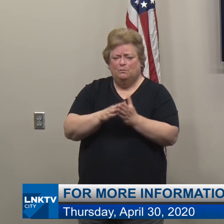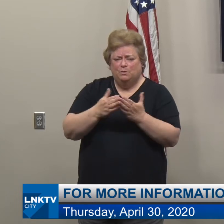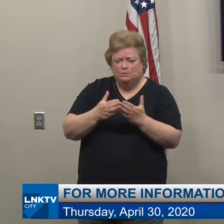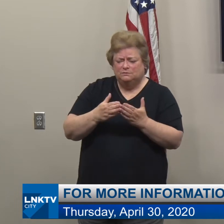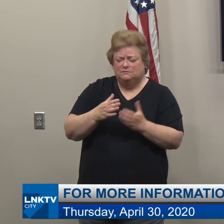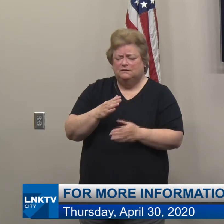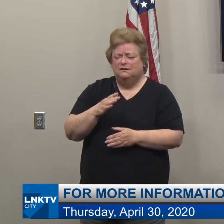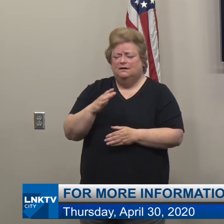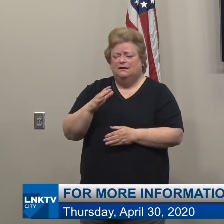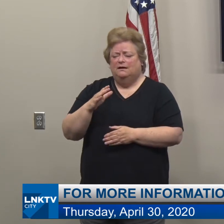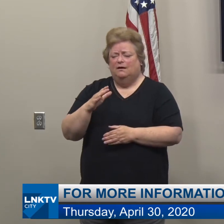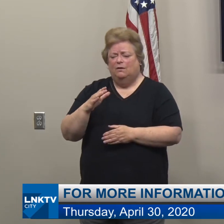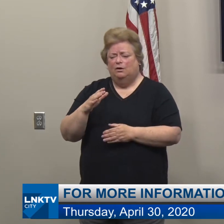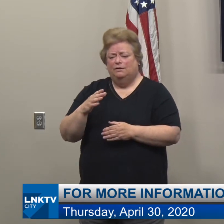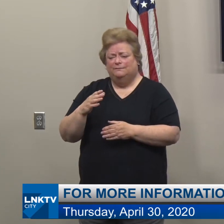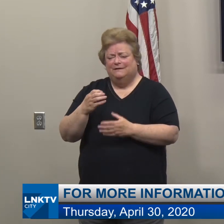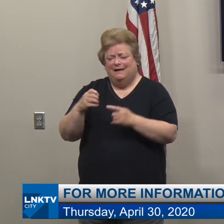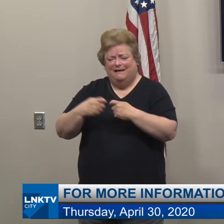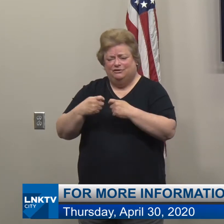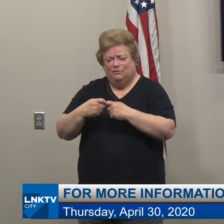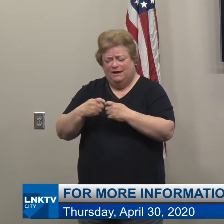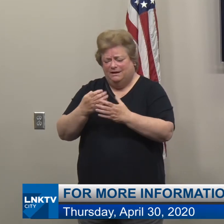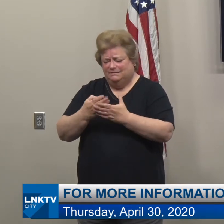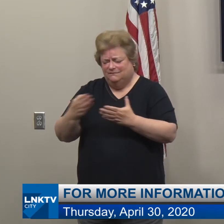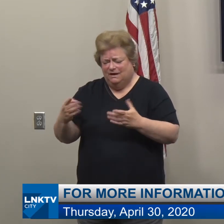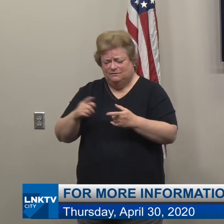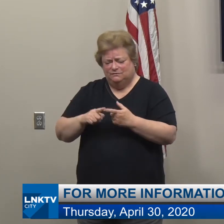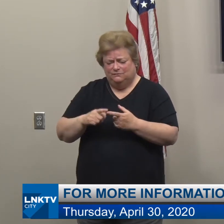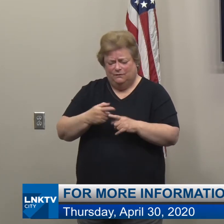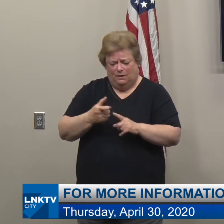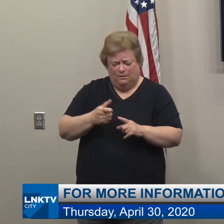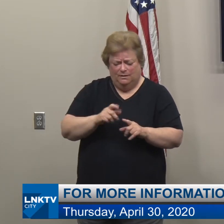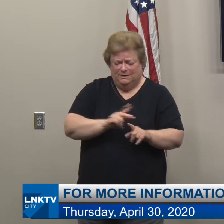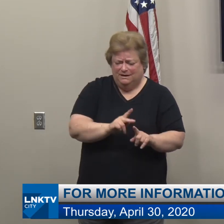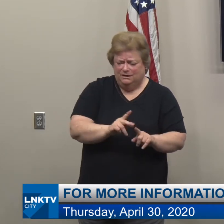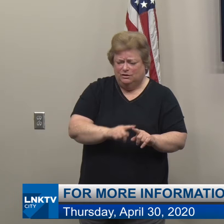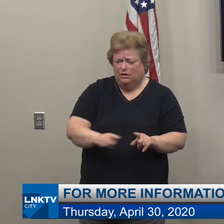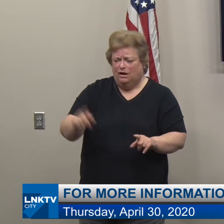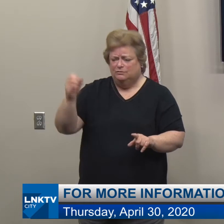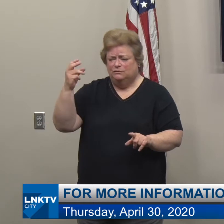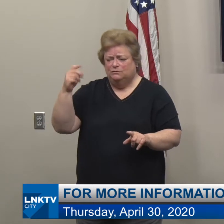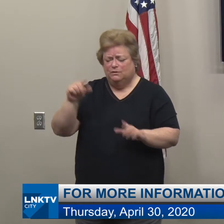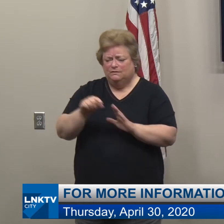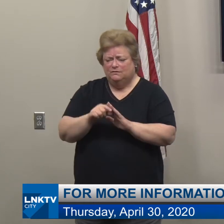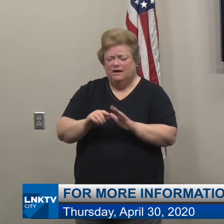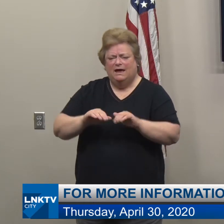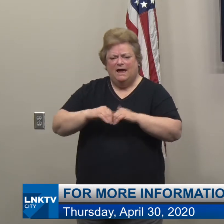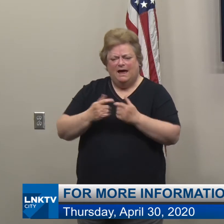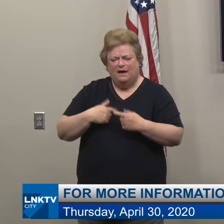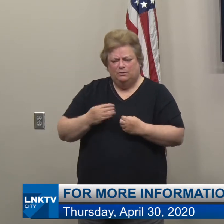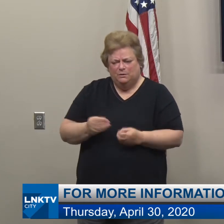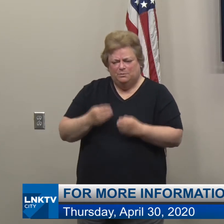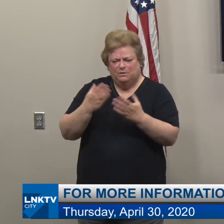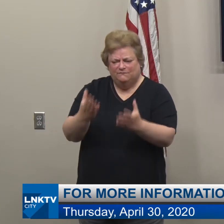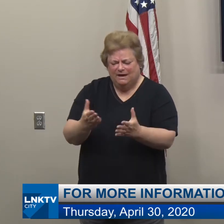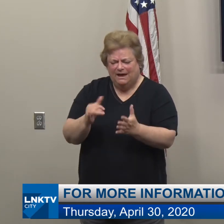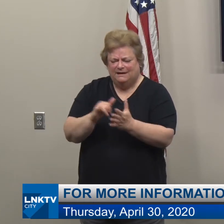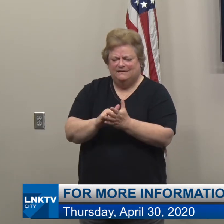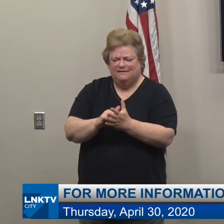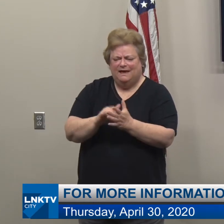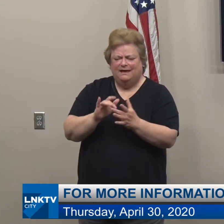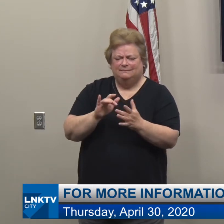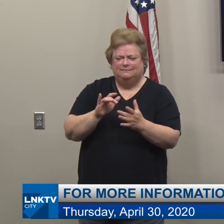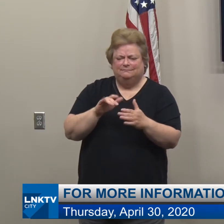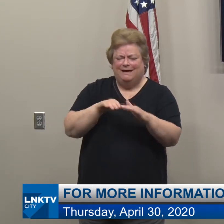kindergarten through second grade? And then how are we going to provide broadband or internet access to folks that don't have that?